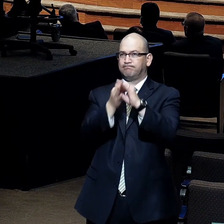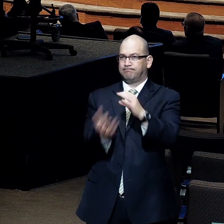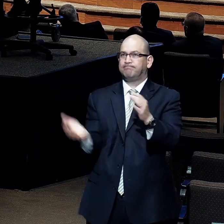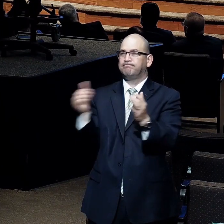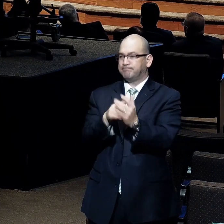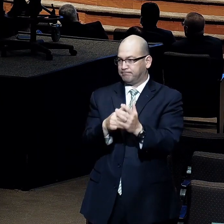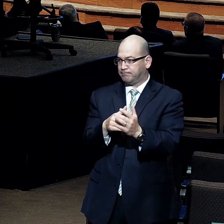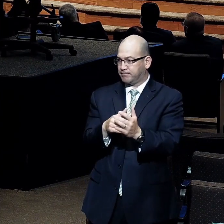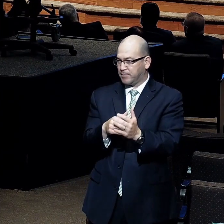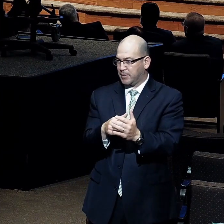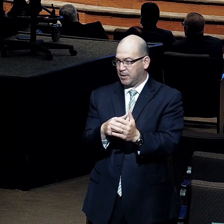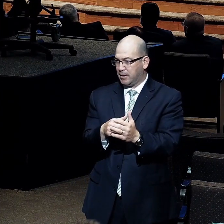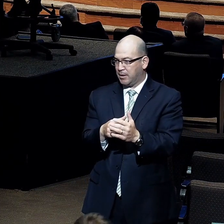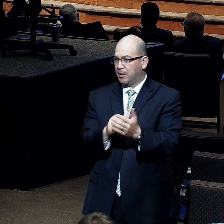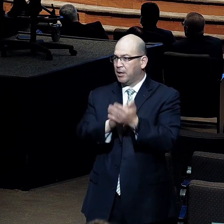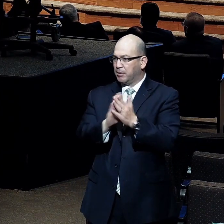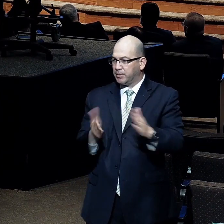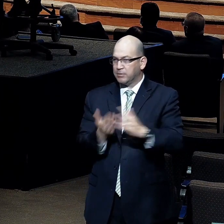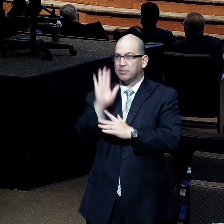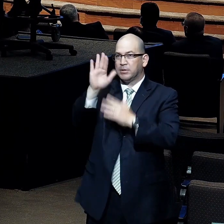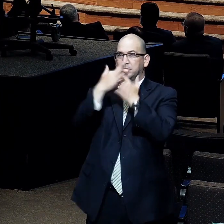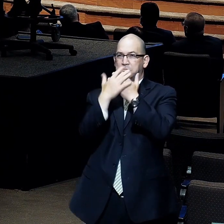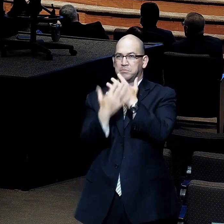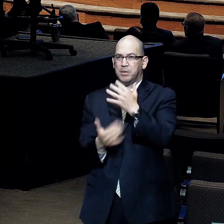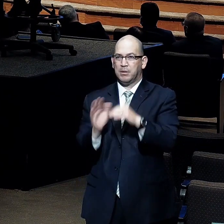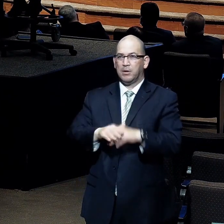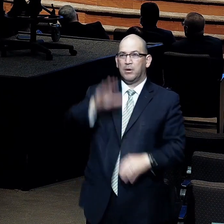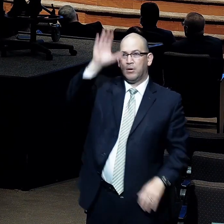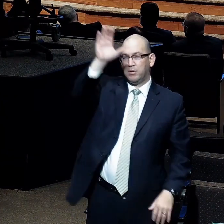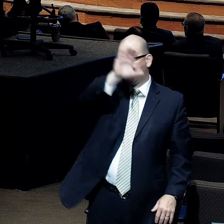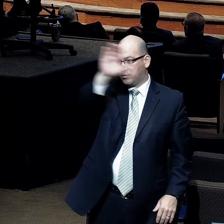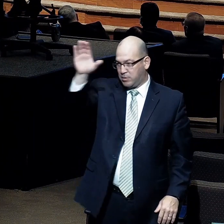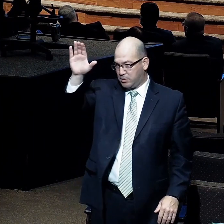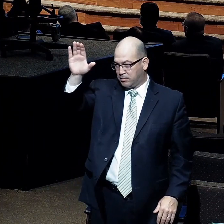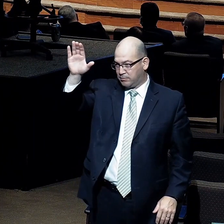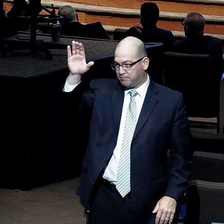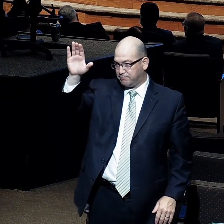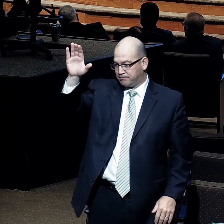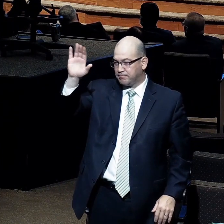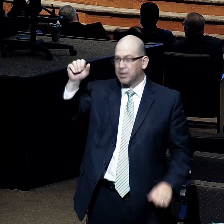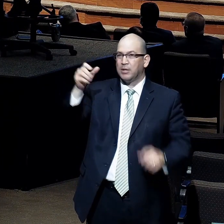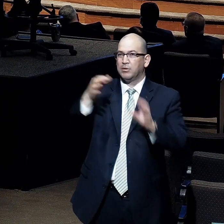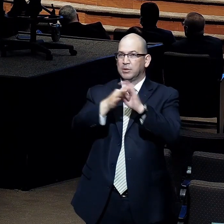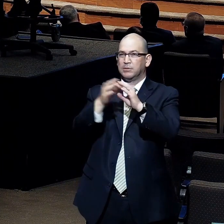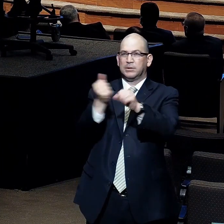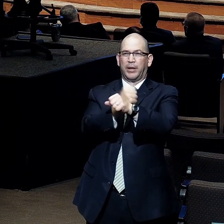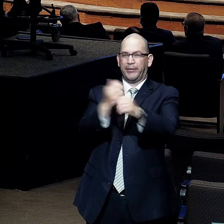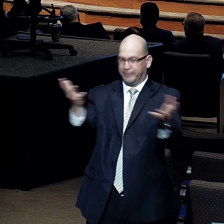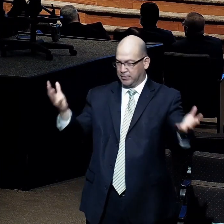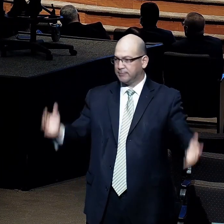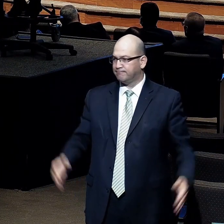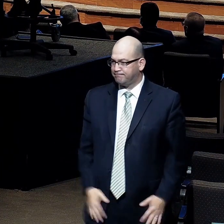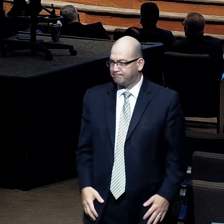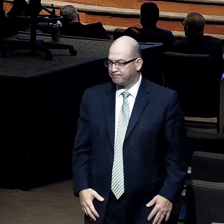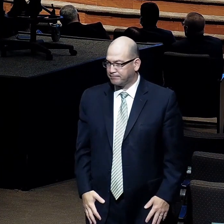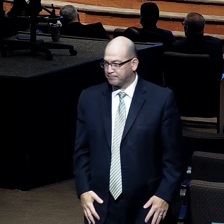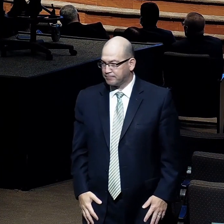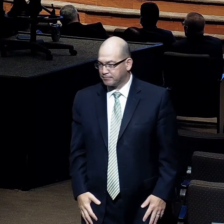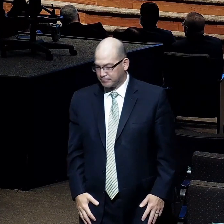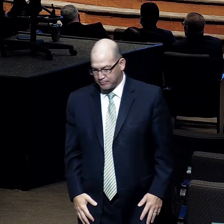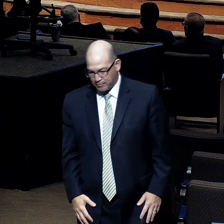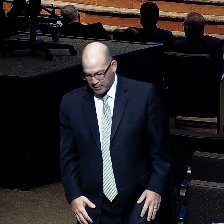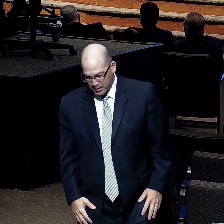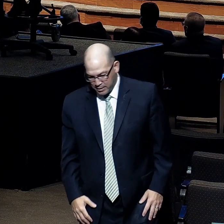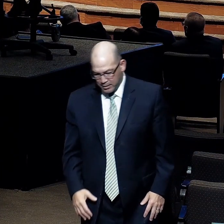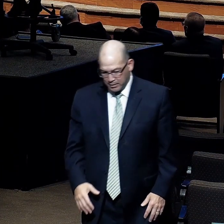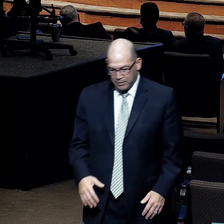Having made peace through the blood of his cross, by him to reconcile all things unto himself. So as I conclude my message, let